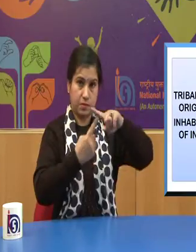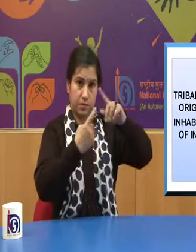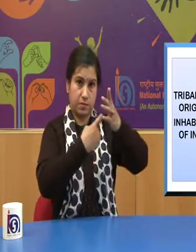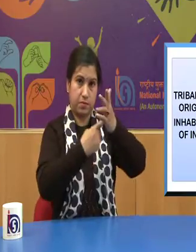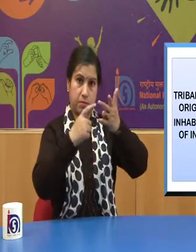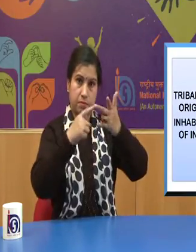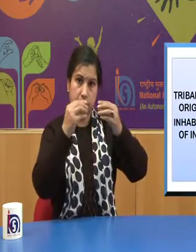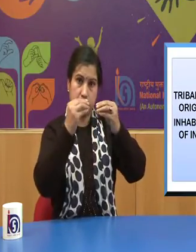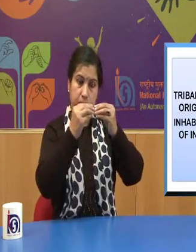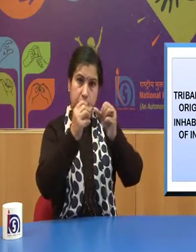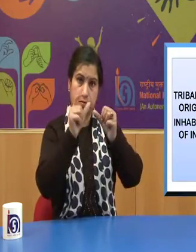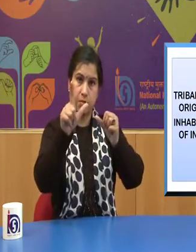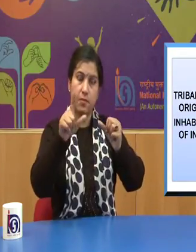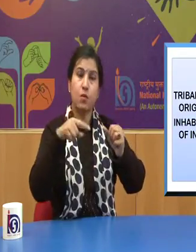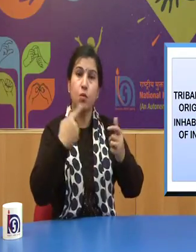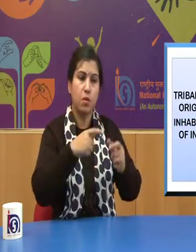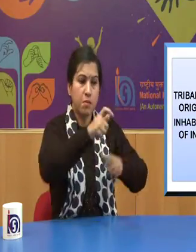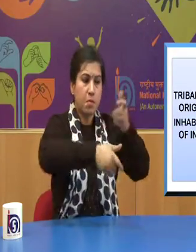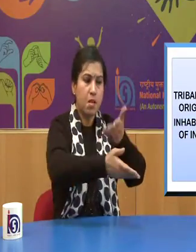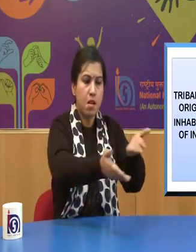Tribals are the members of a tribe.